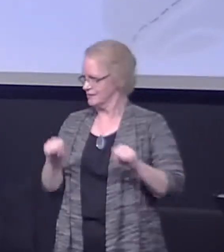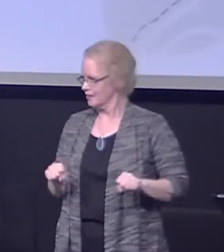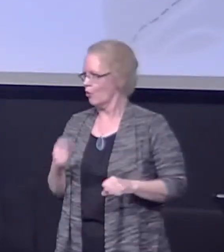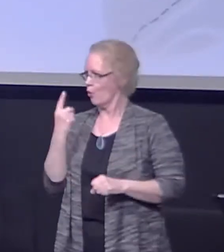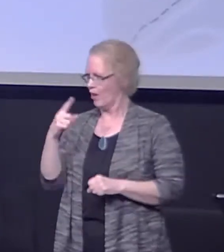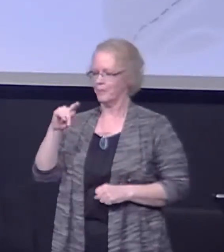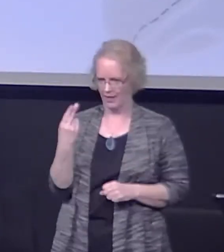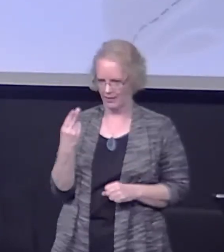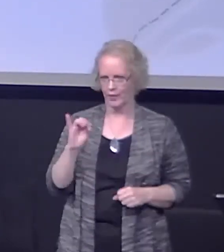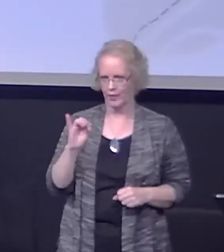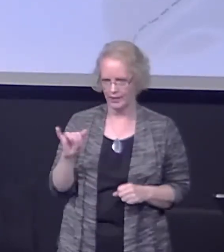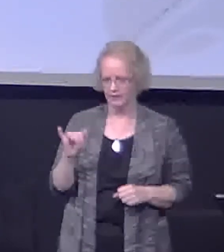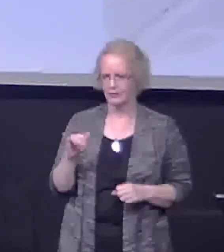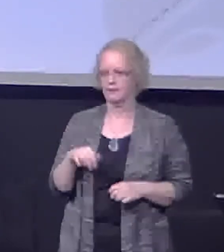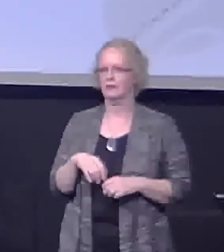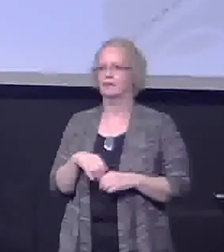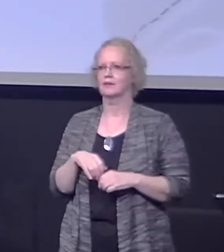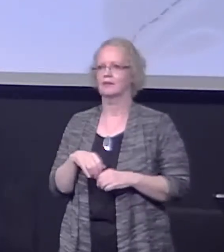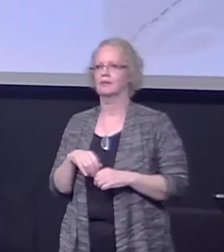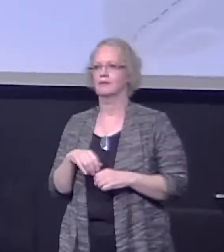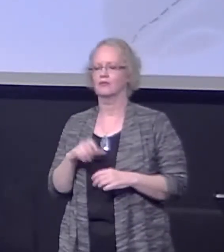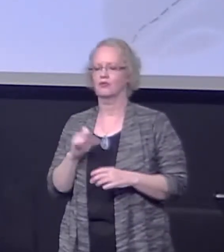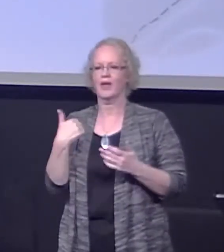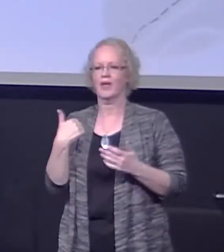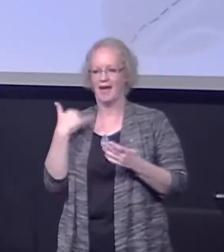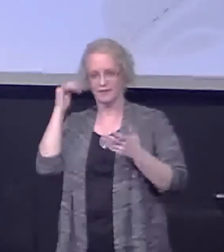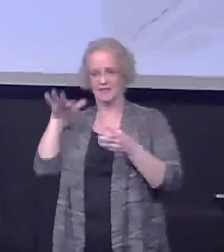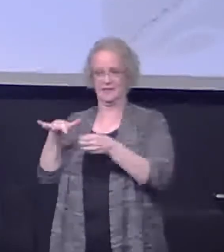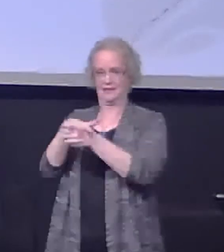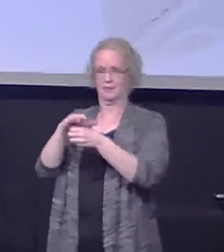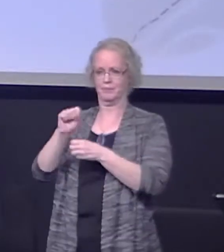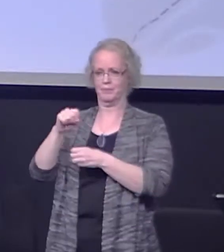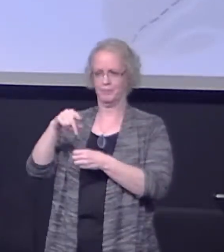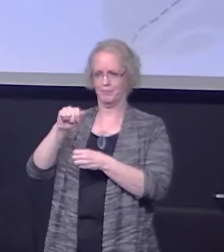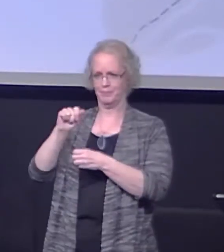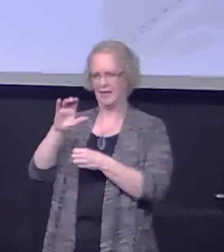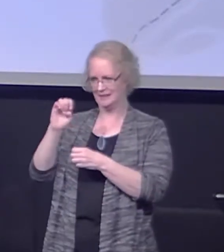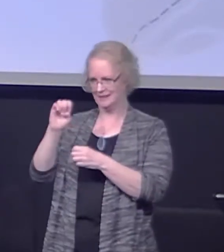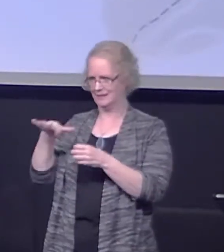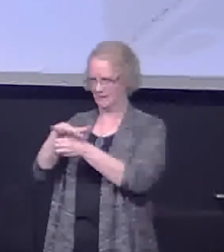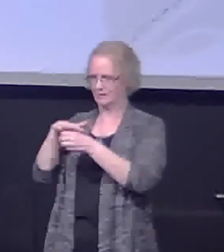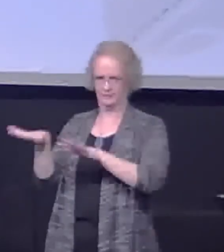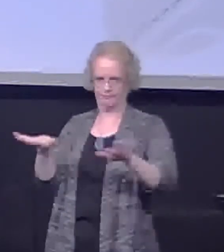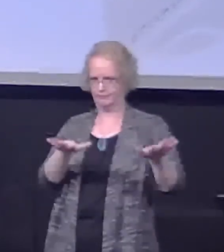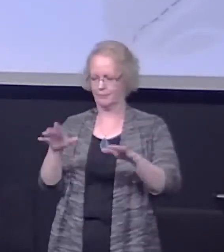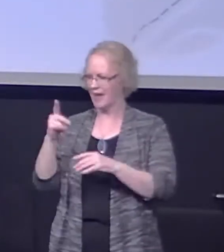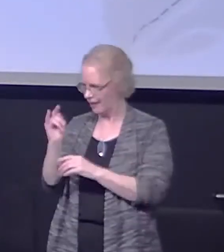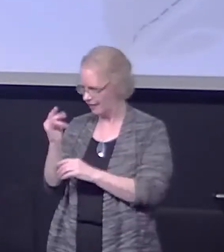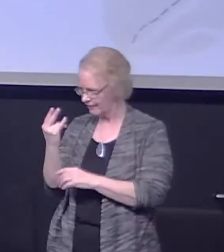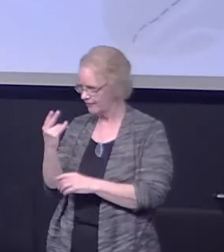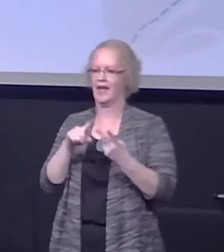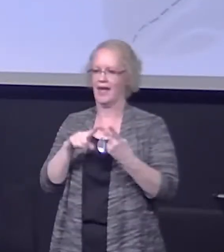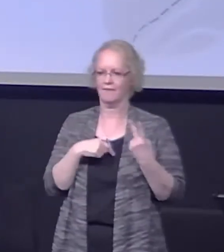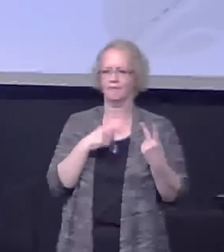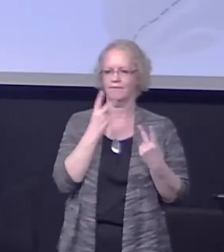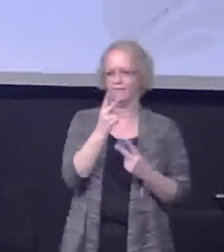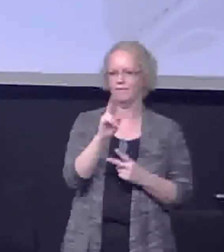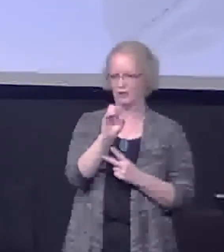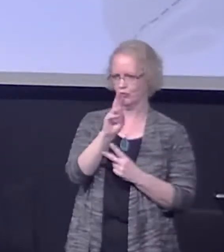is the spatial pathway, and this is the object pathway. And they can be shown in both the auditory and the visual system. So this